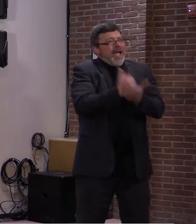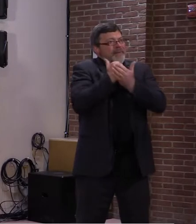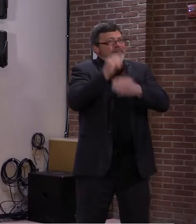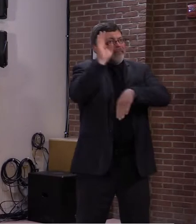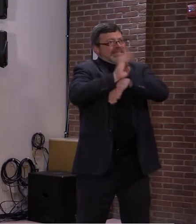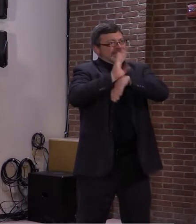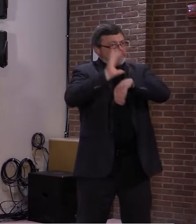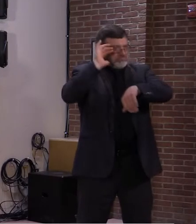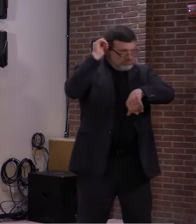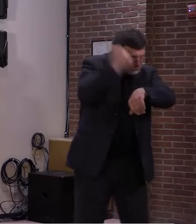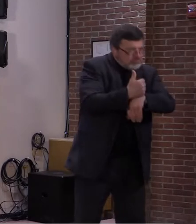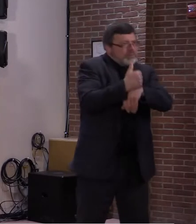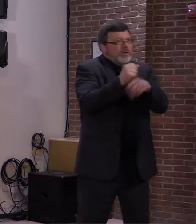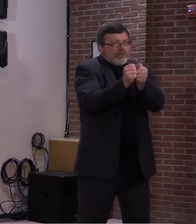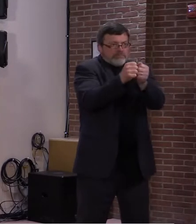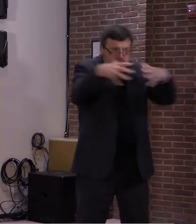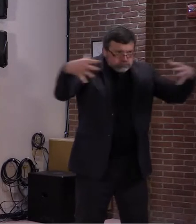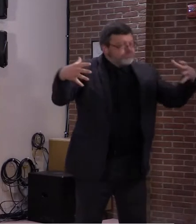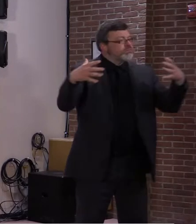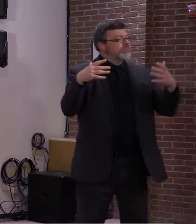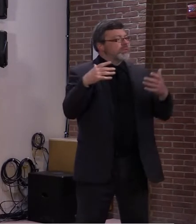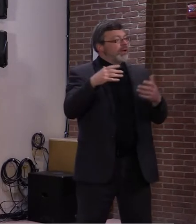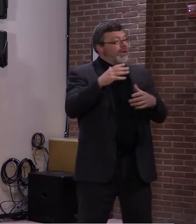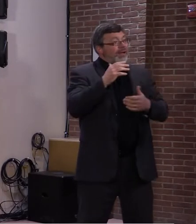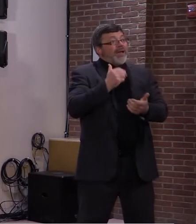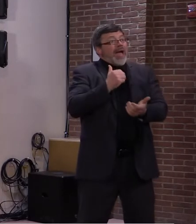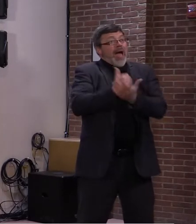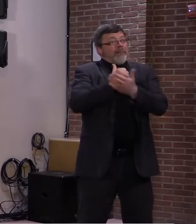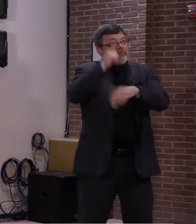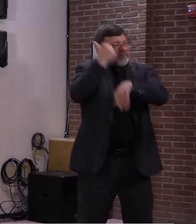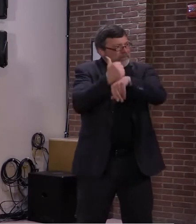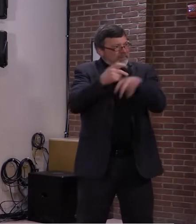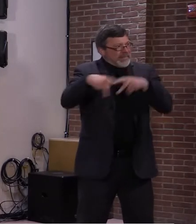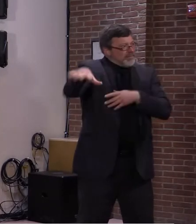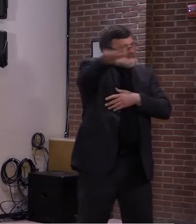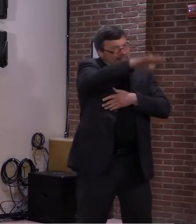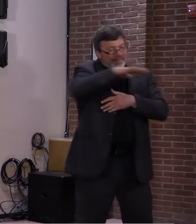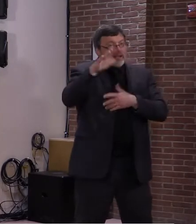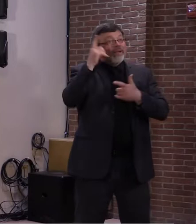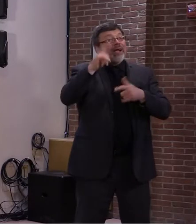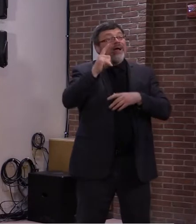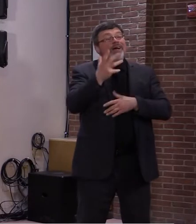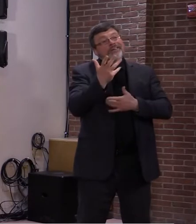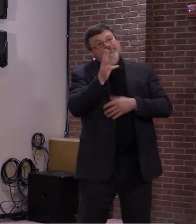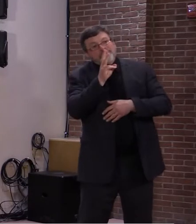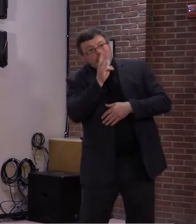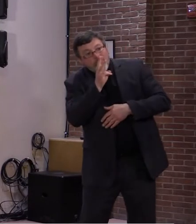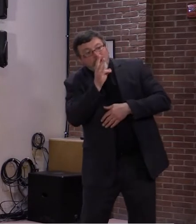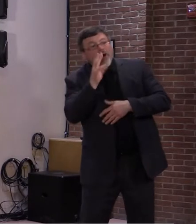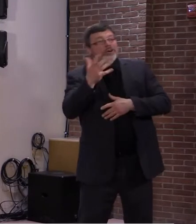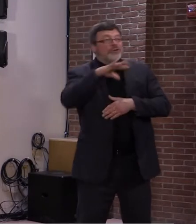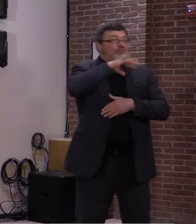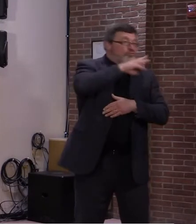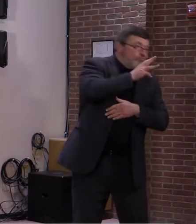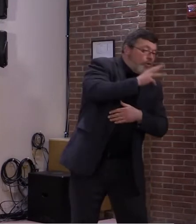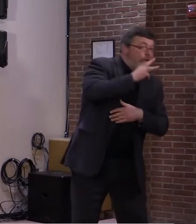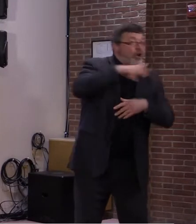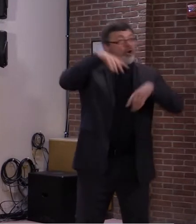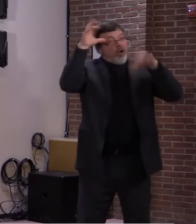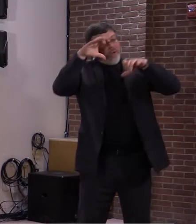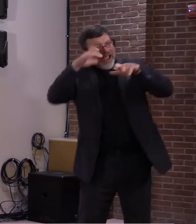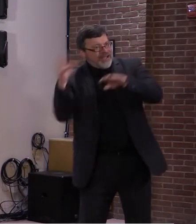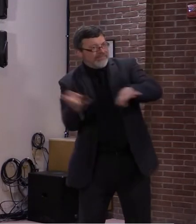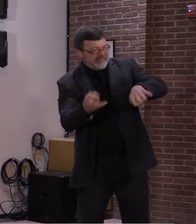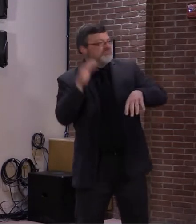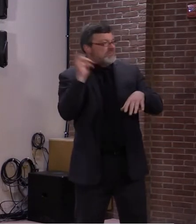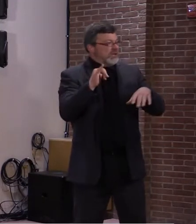to support people, like water, sewer, stormwater, and broadband, while also offering smart tax